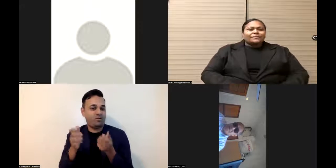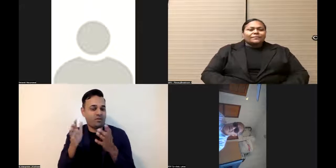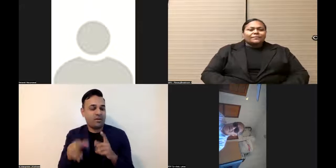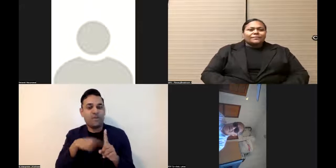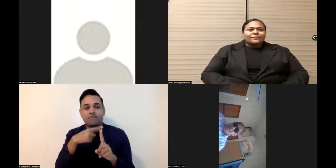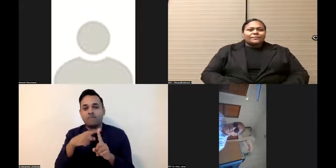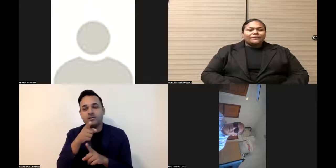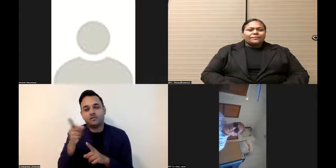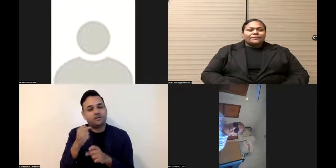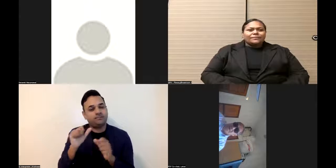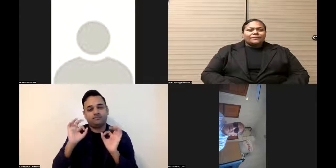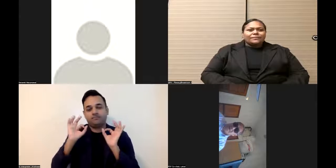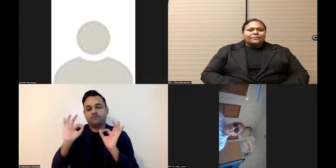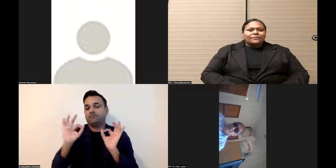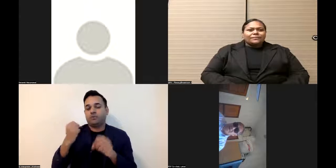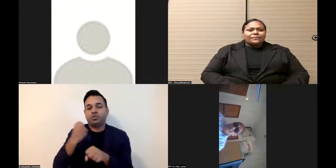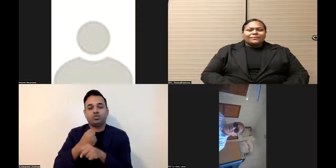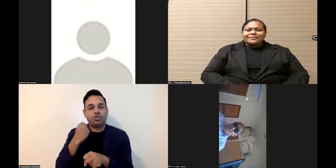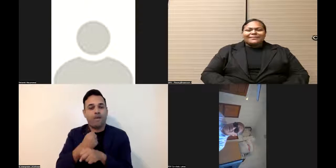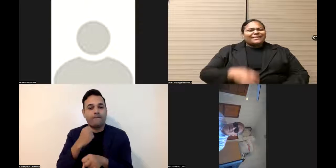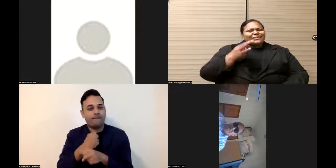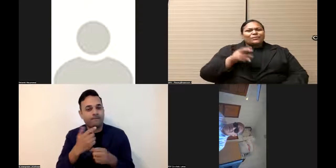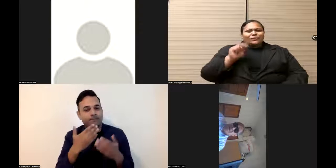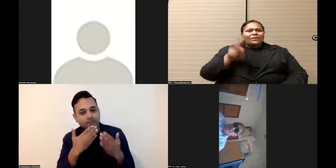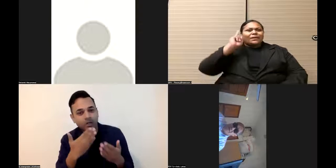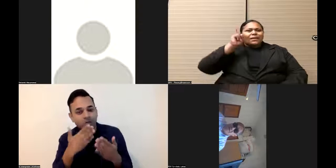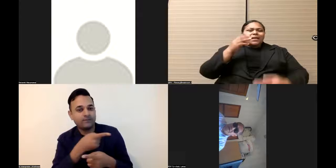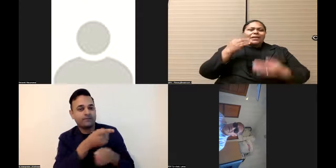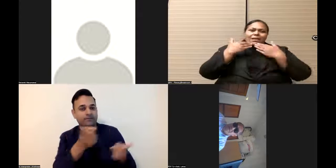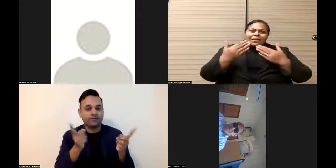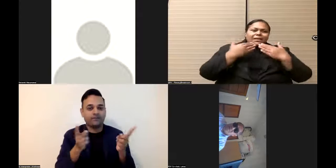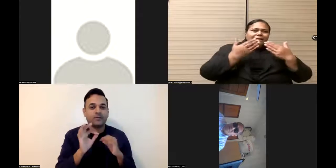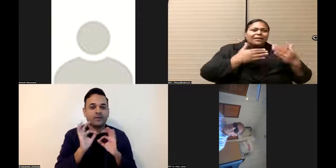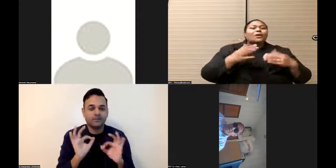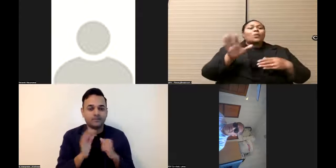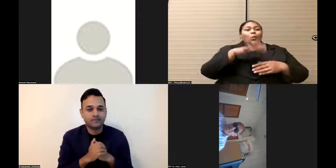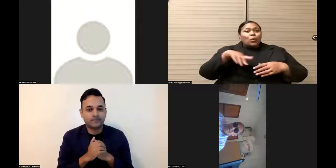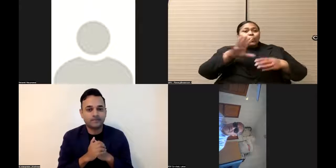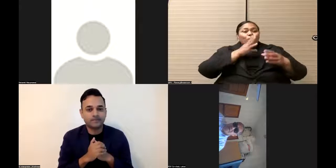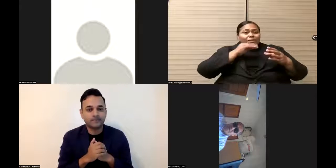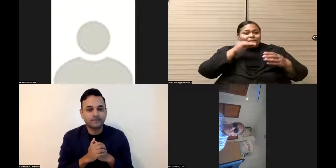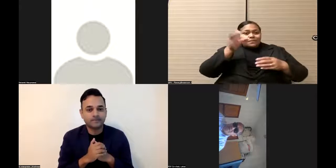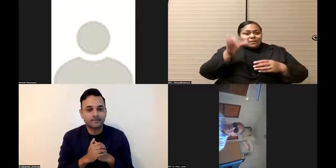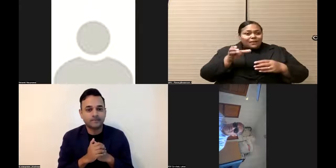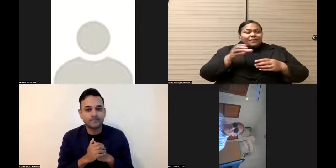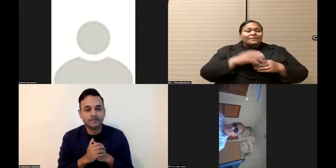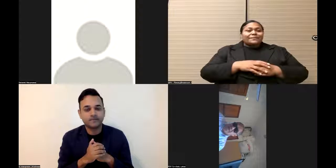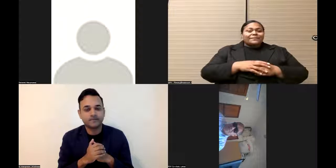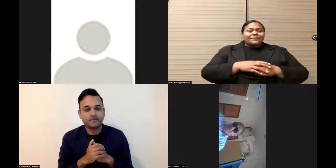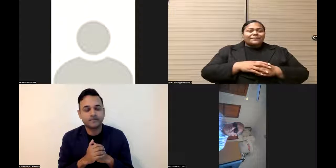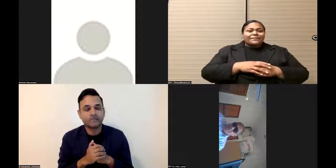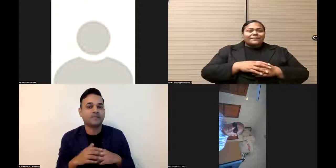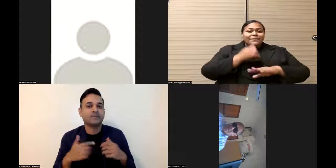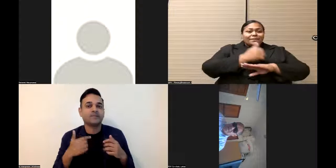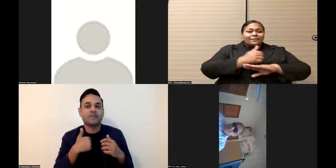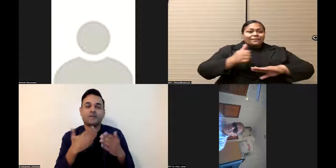the speakers and the government officials and all the